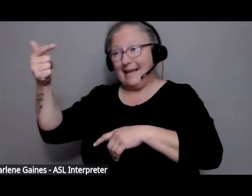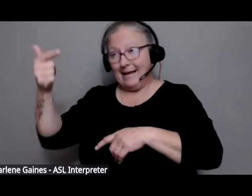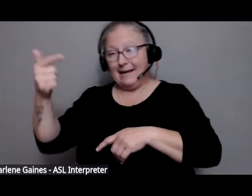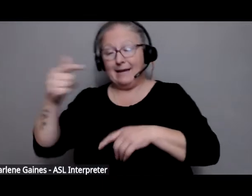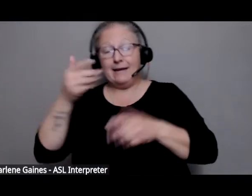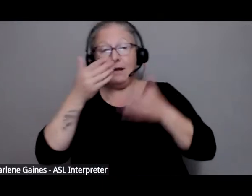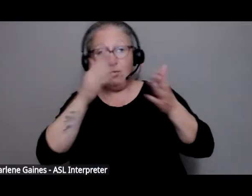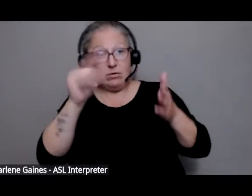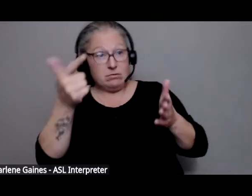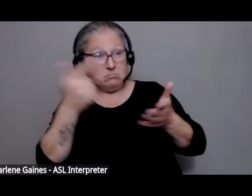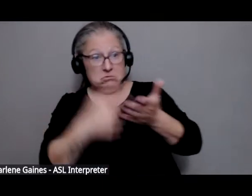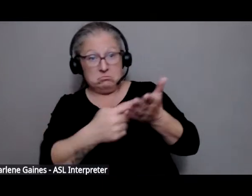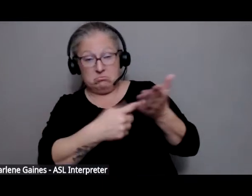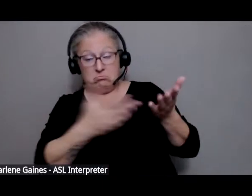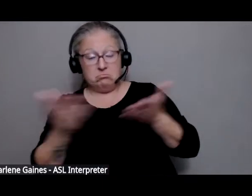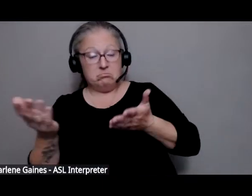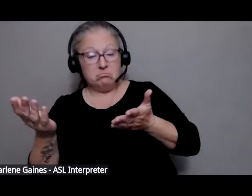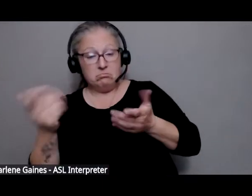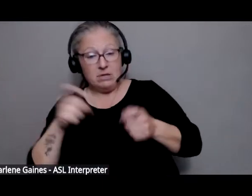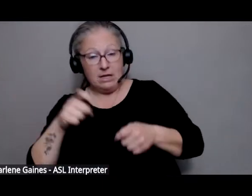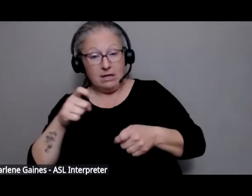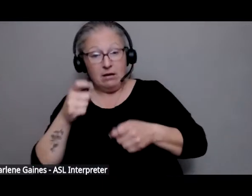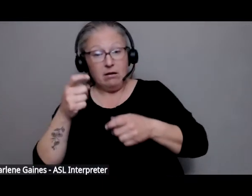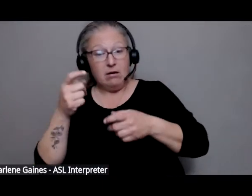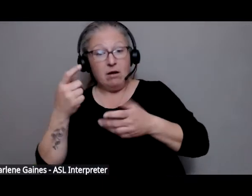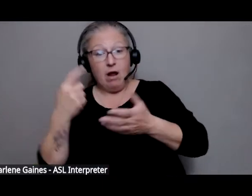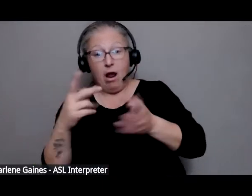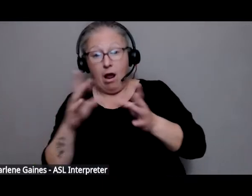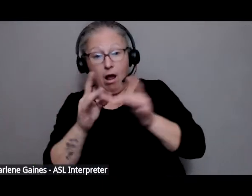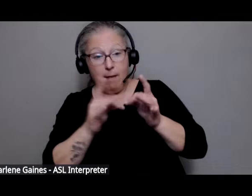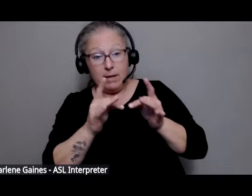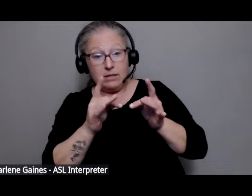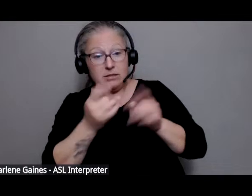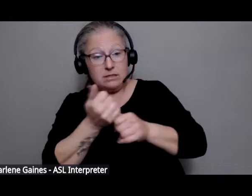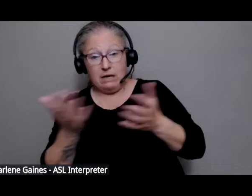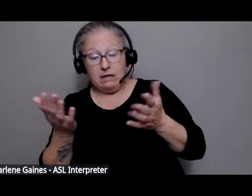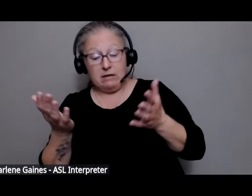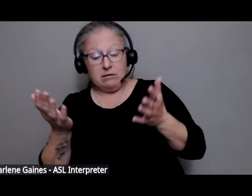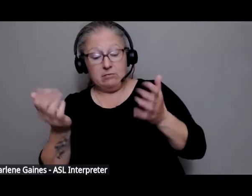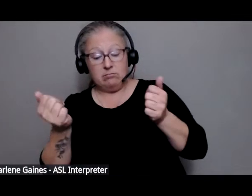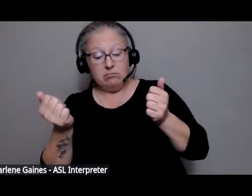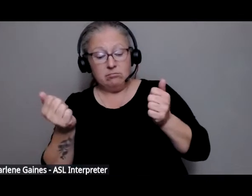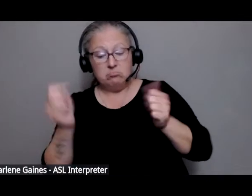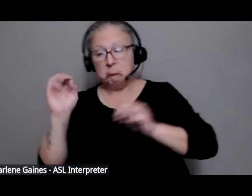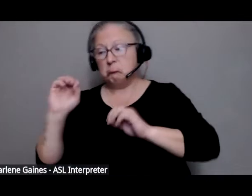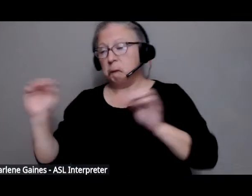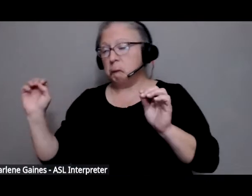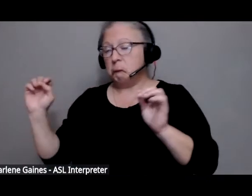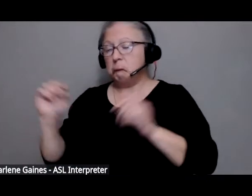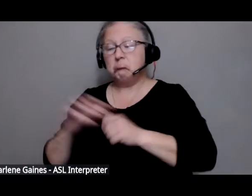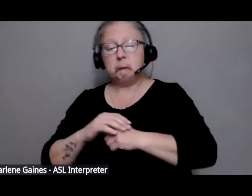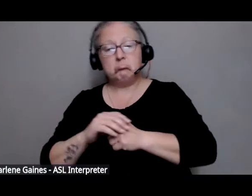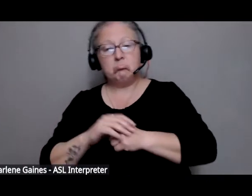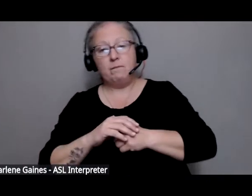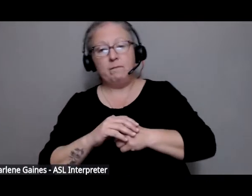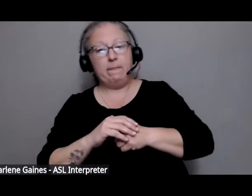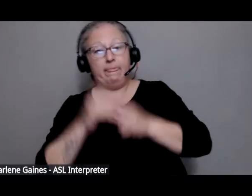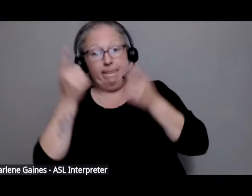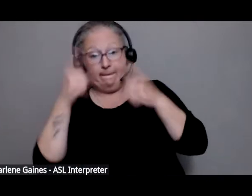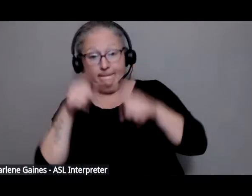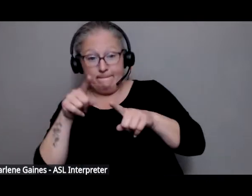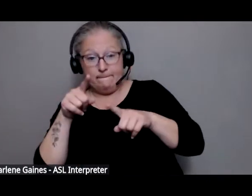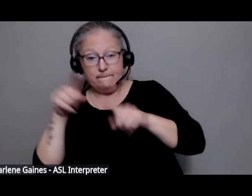Any discussion? Any comments? There are none. Okay, all in